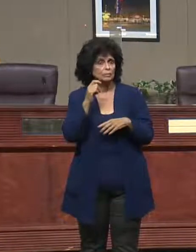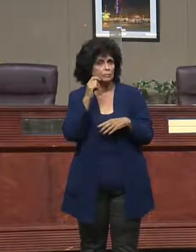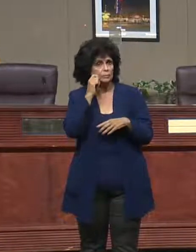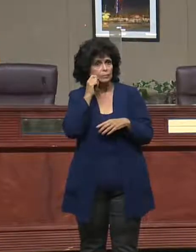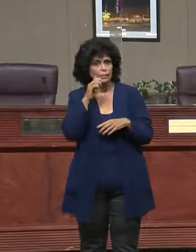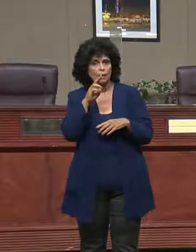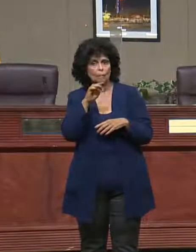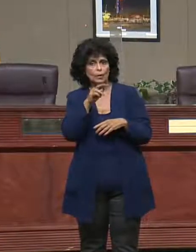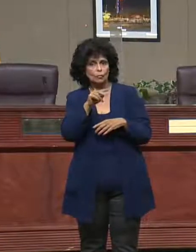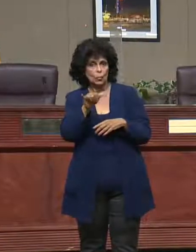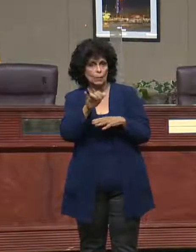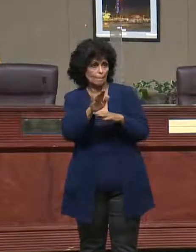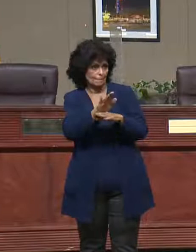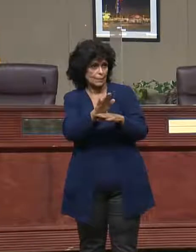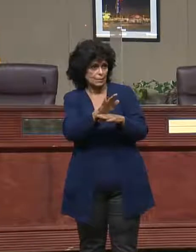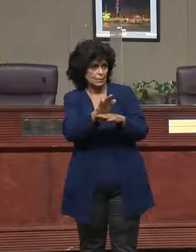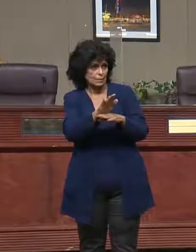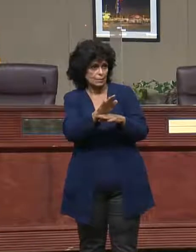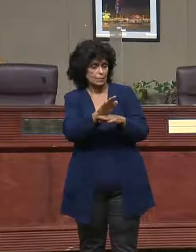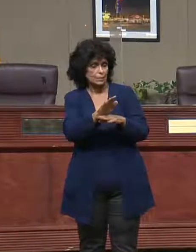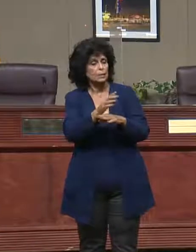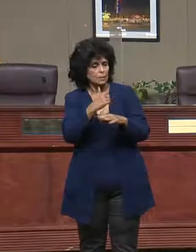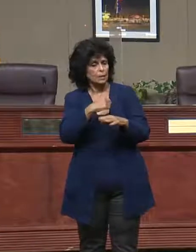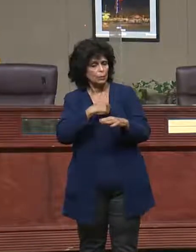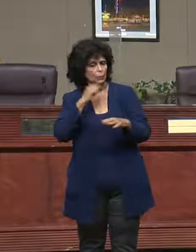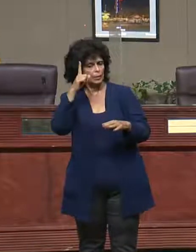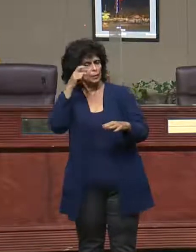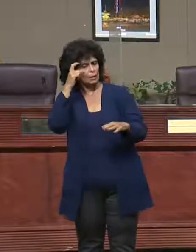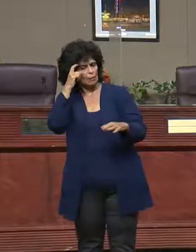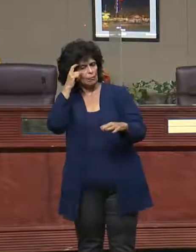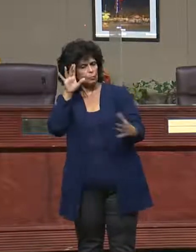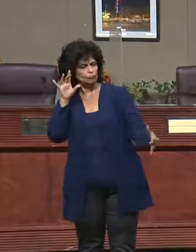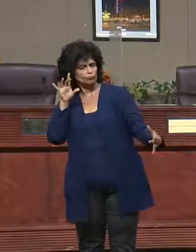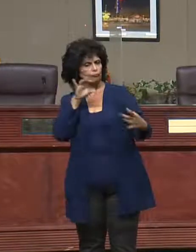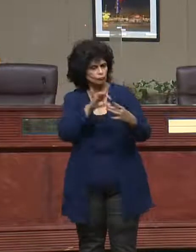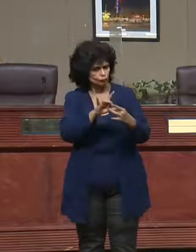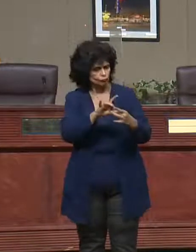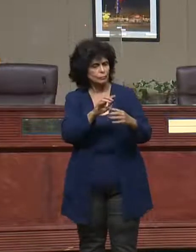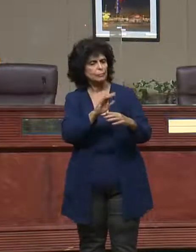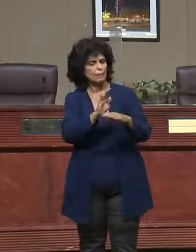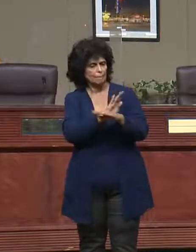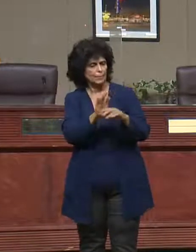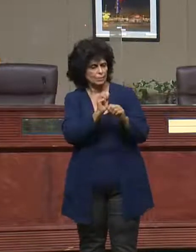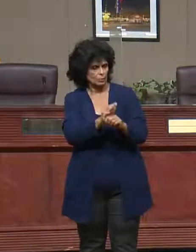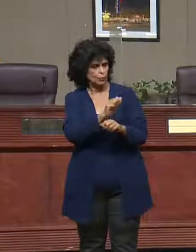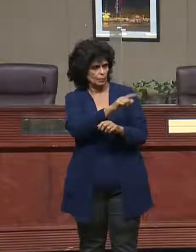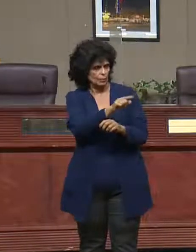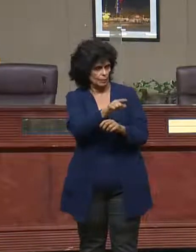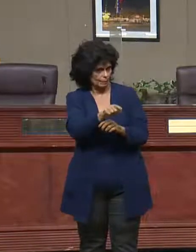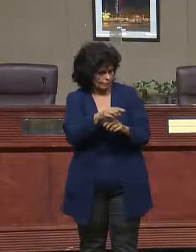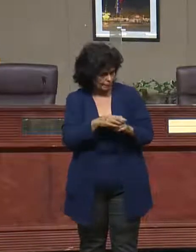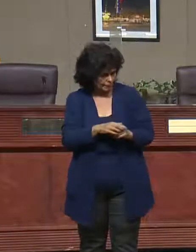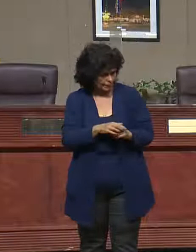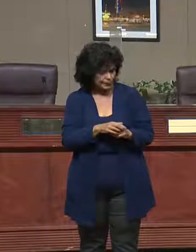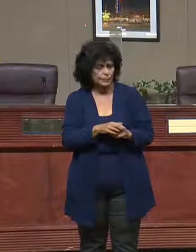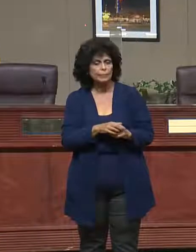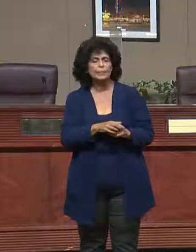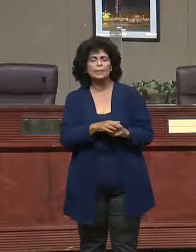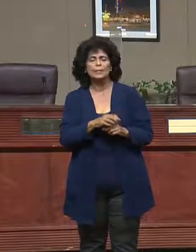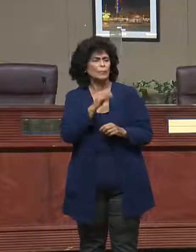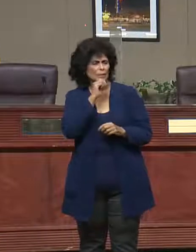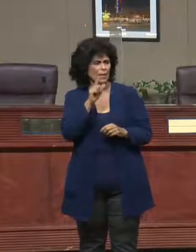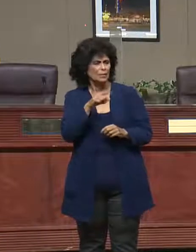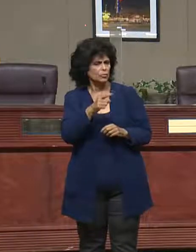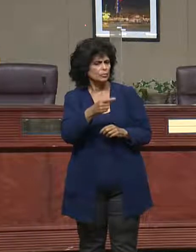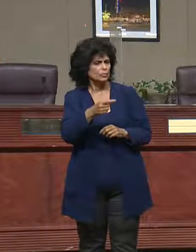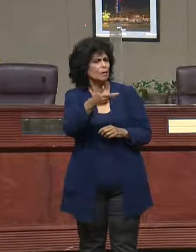minority-owned businesses that we do business with as a government. But we're even looking to not just hire for